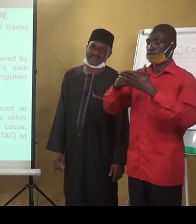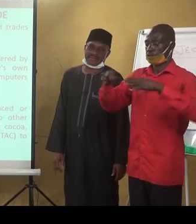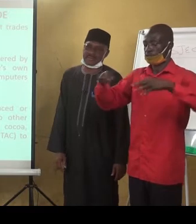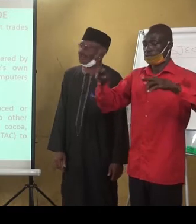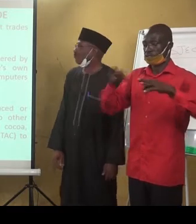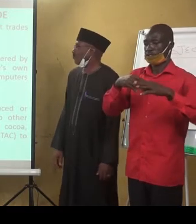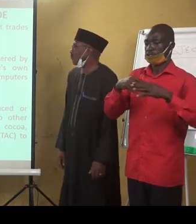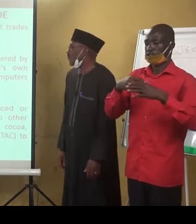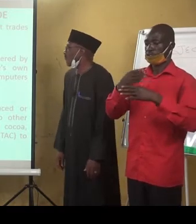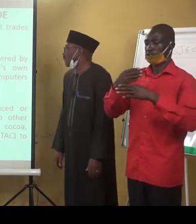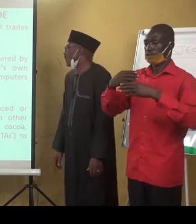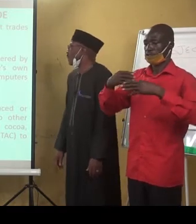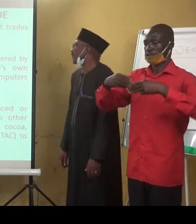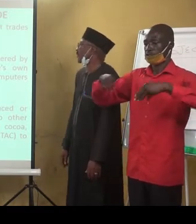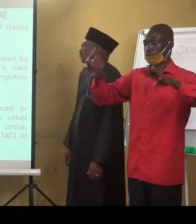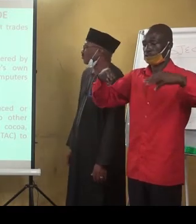selling.